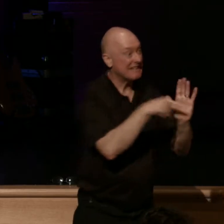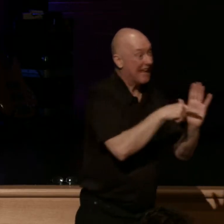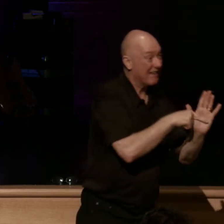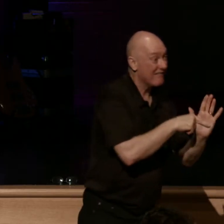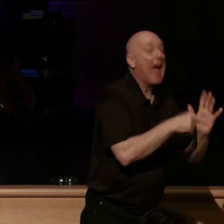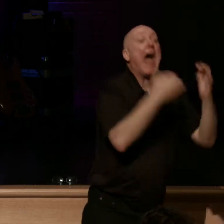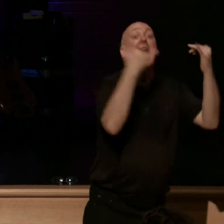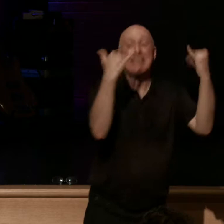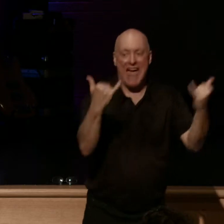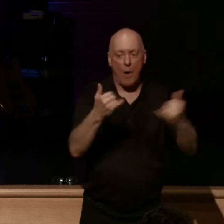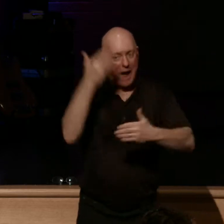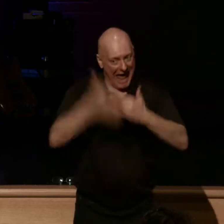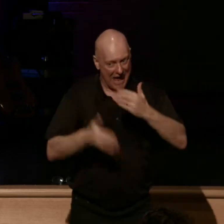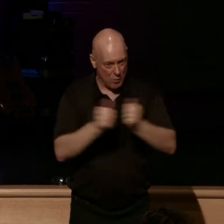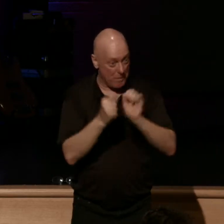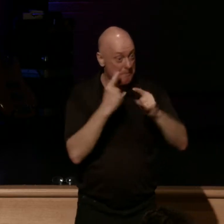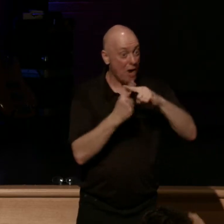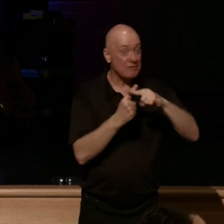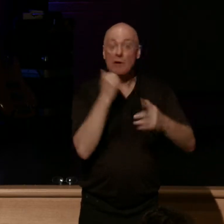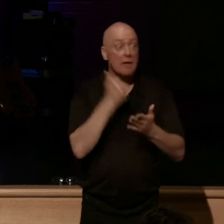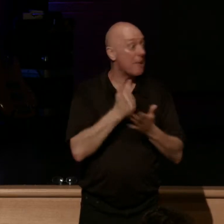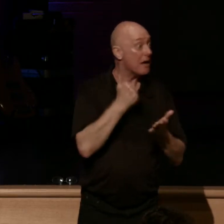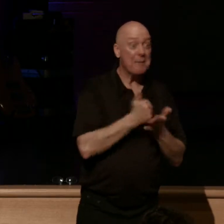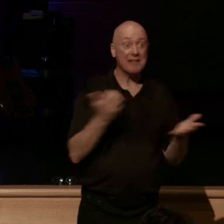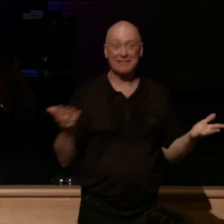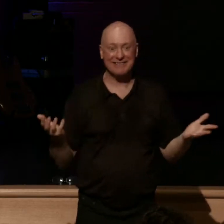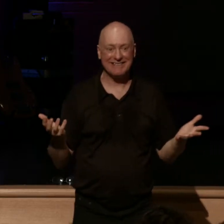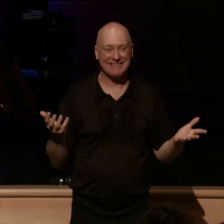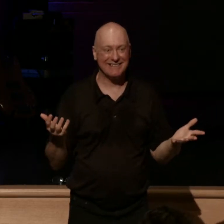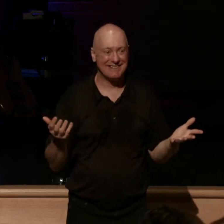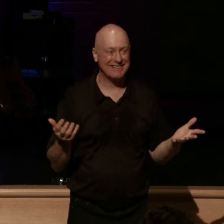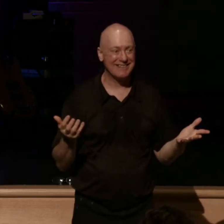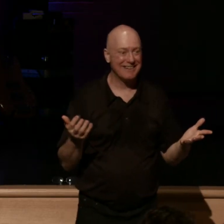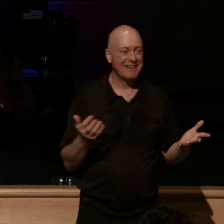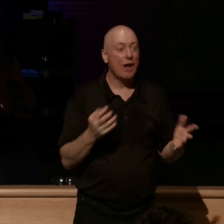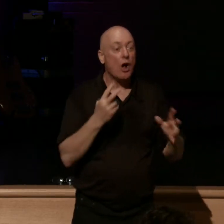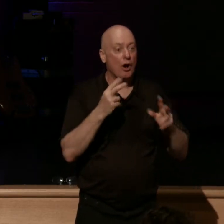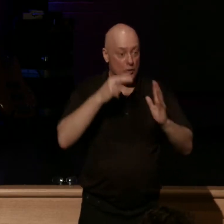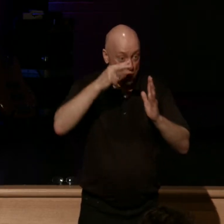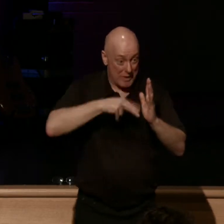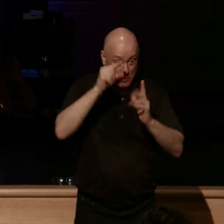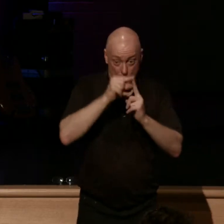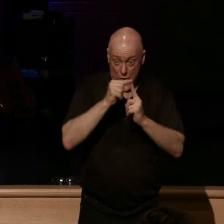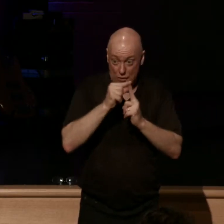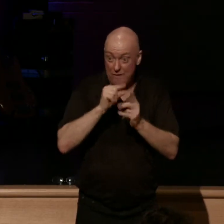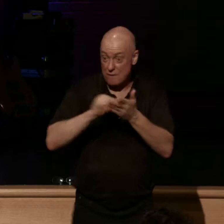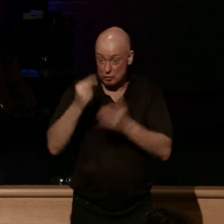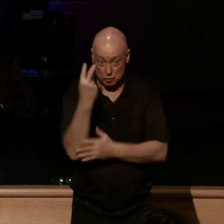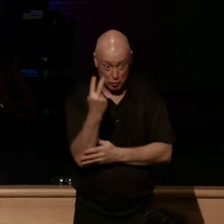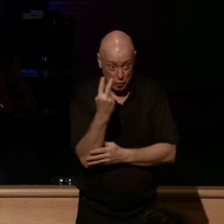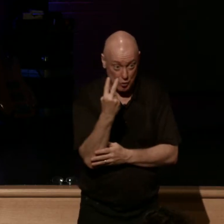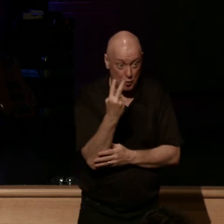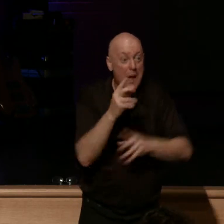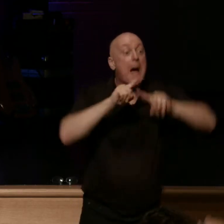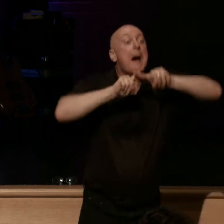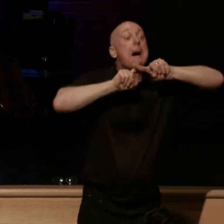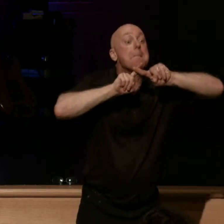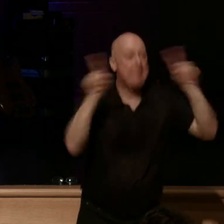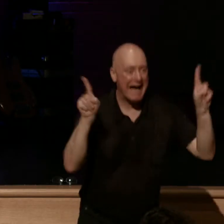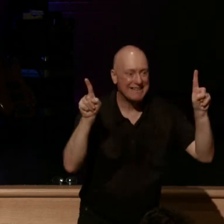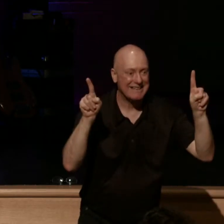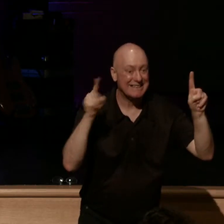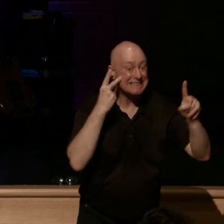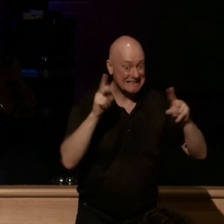we end positive. Amen? Amen? Okay, look what God does in his word now. Look at verse 2. There's the word but again. Okay, here comes